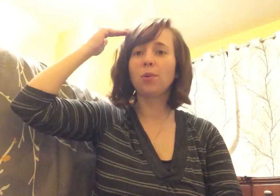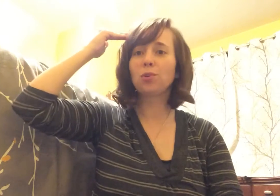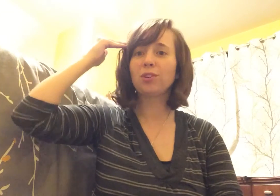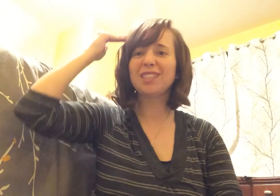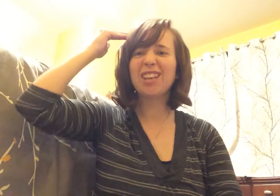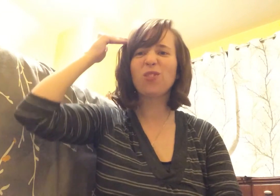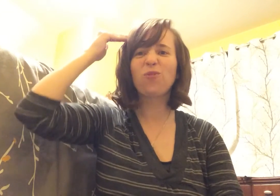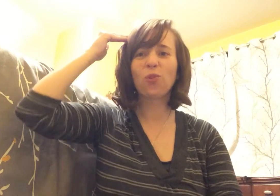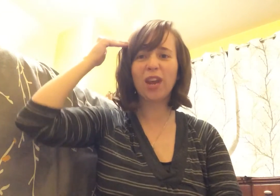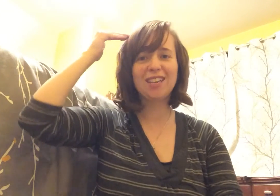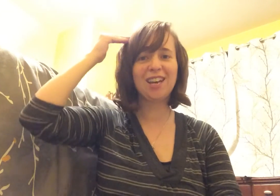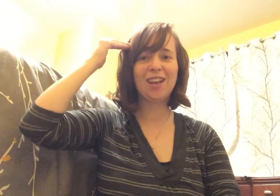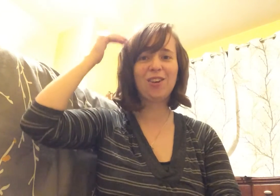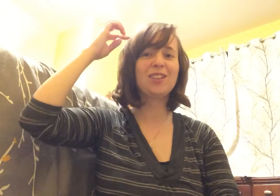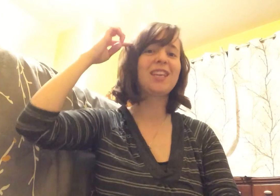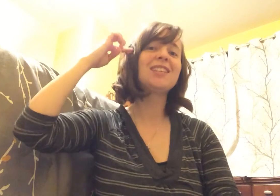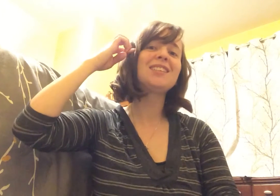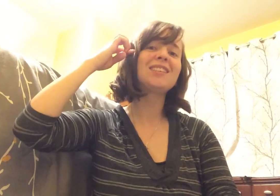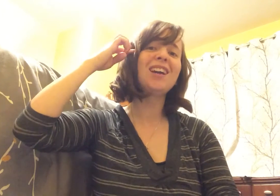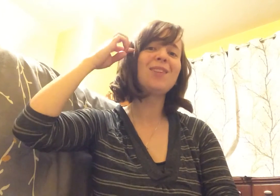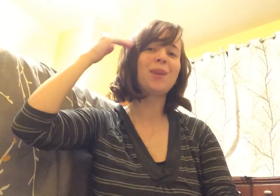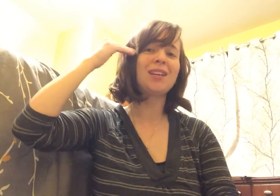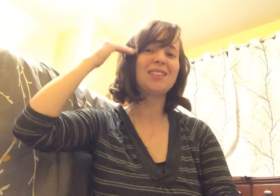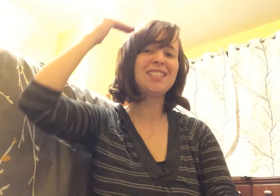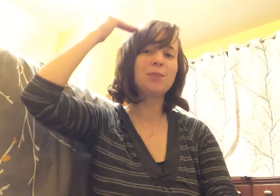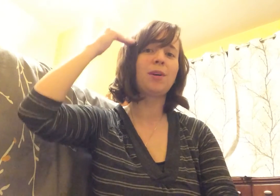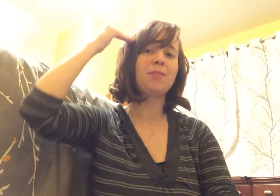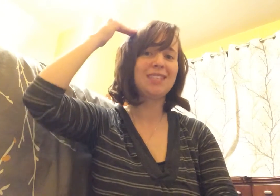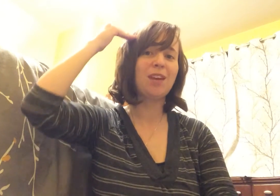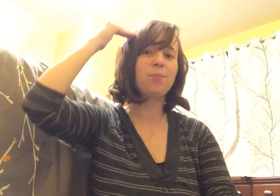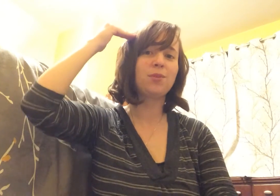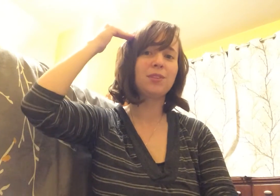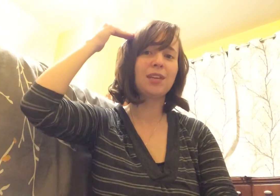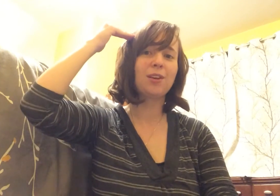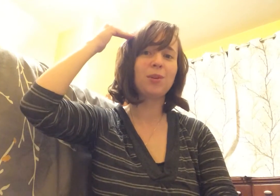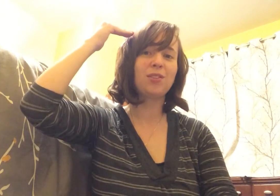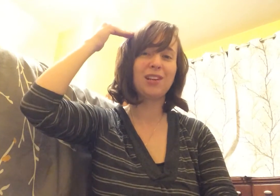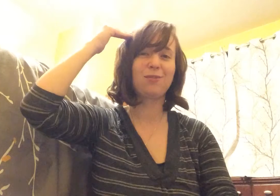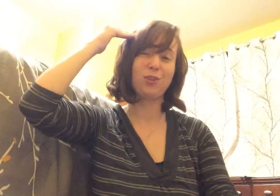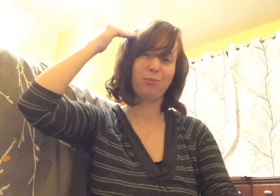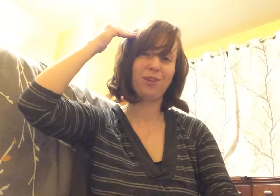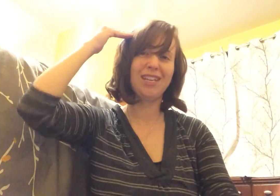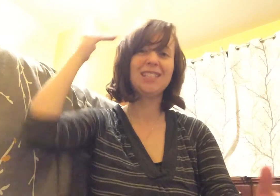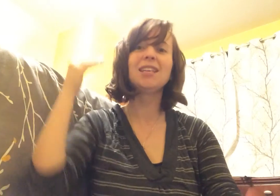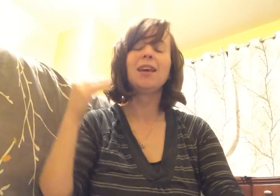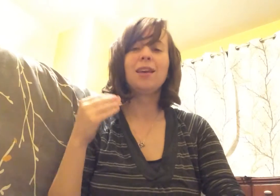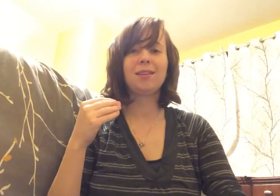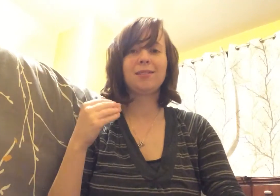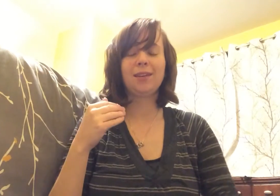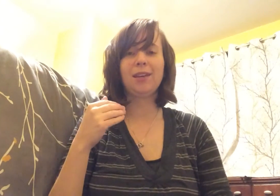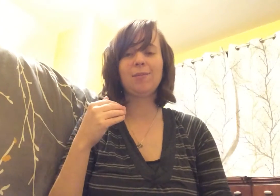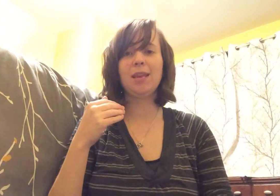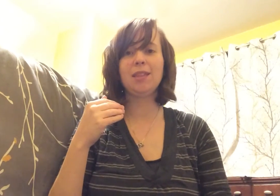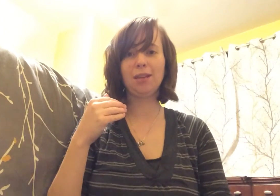more towards like the forehead kind of area, like kind of by just above the temple, like up here, kind of where your brain is. And then